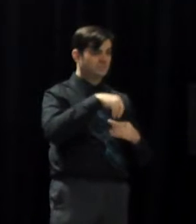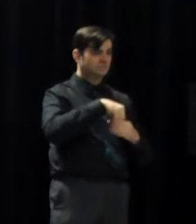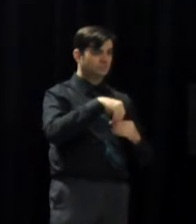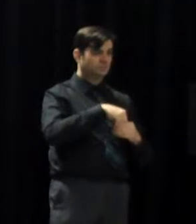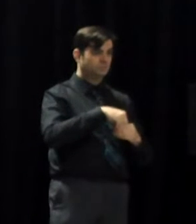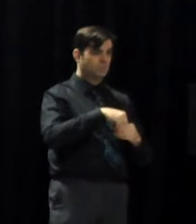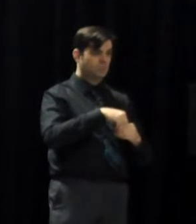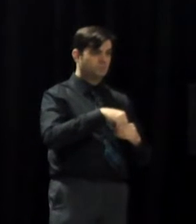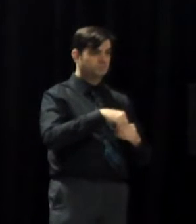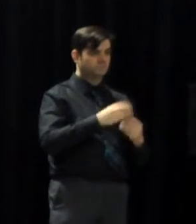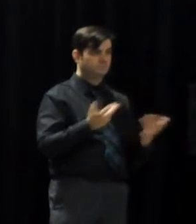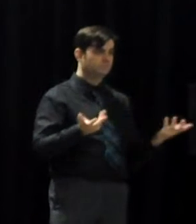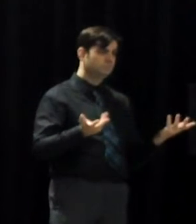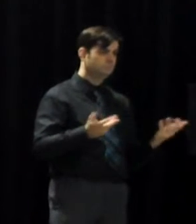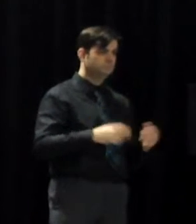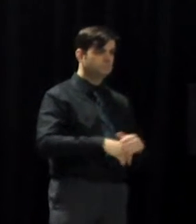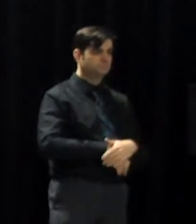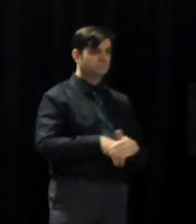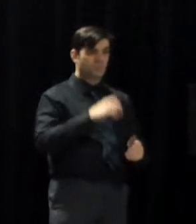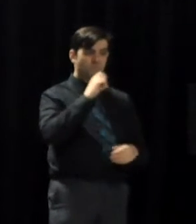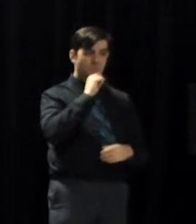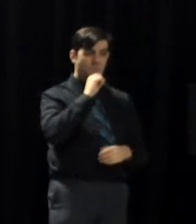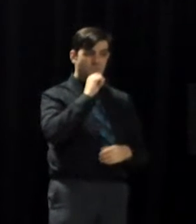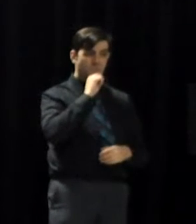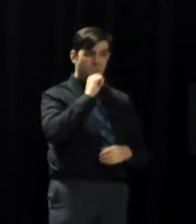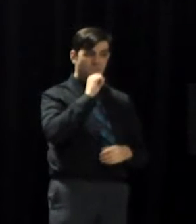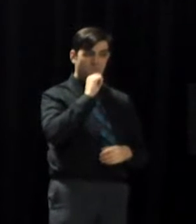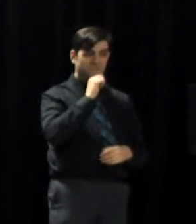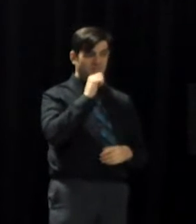25%. Correct. I don't think we've